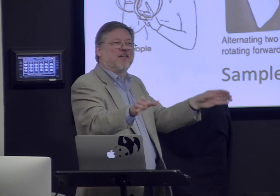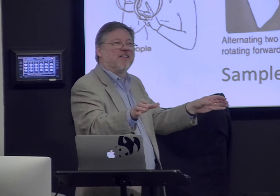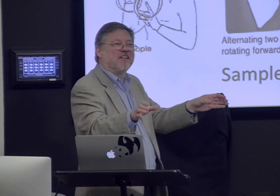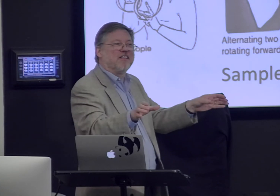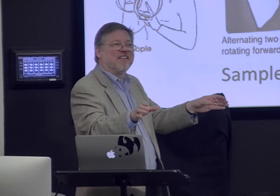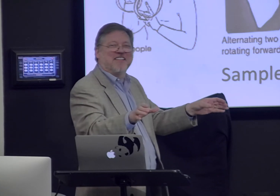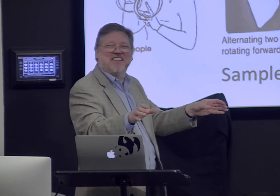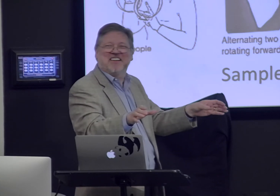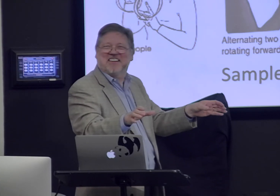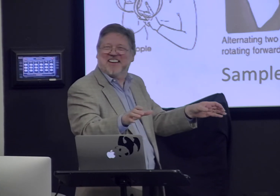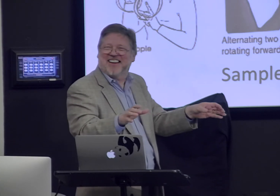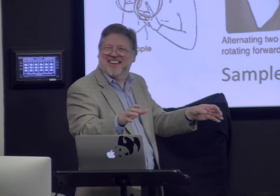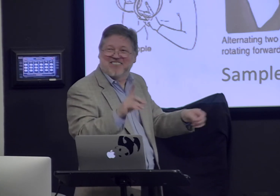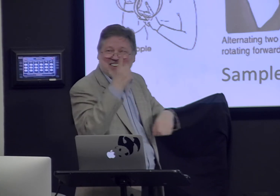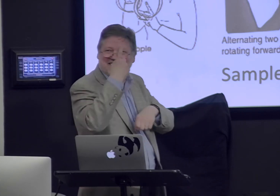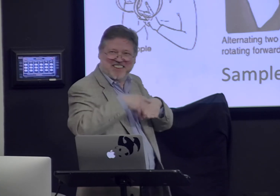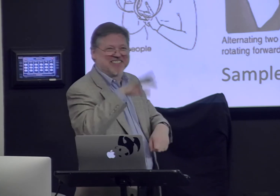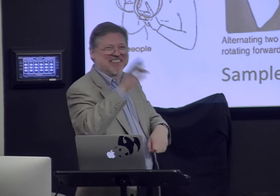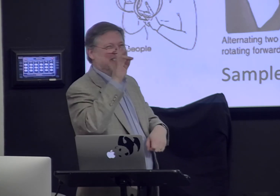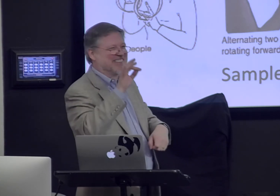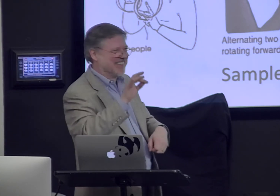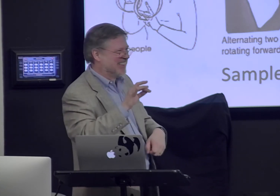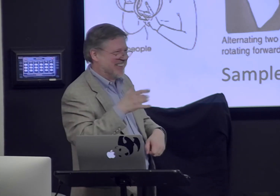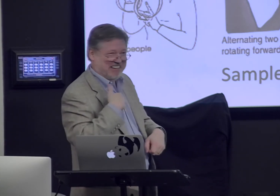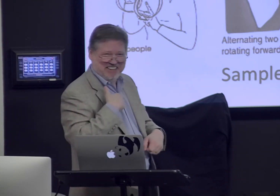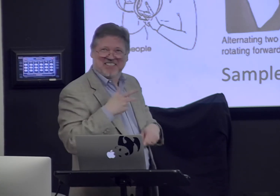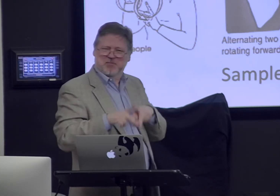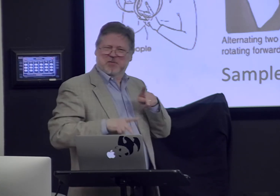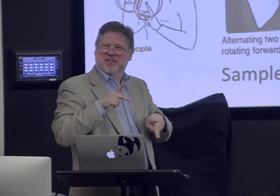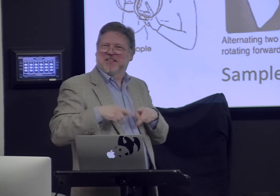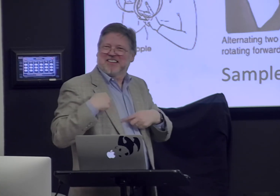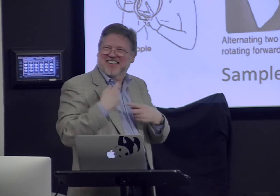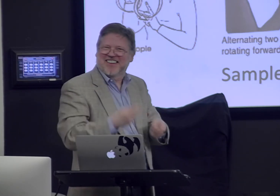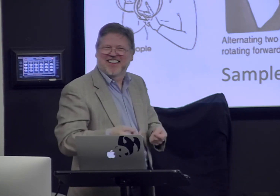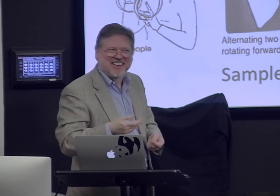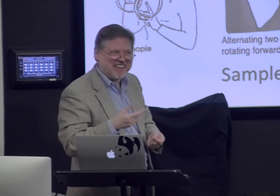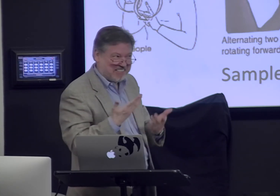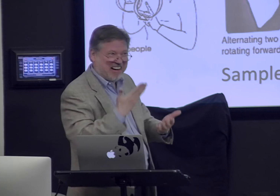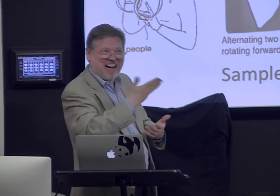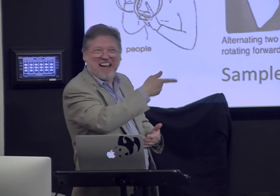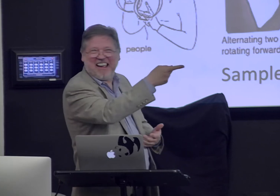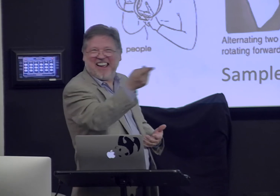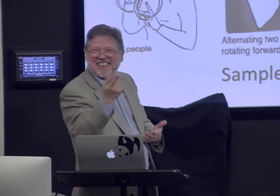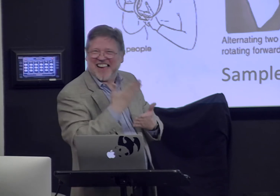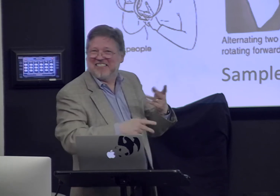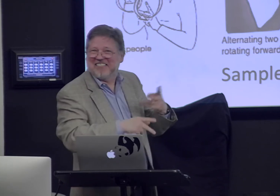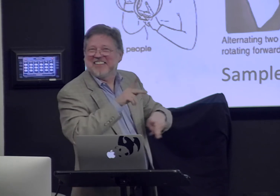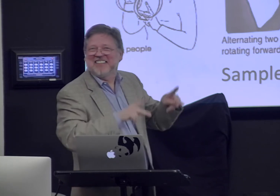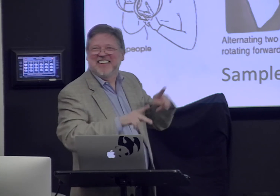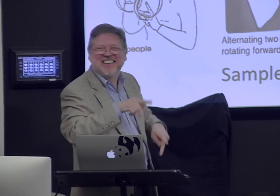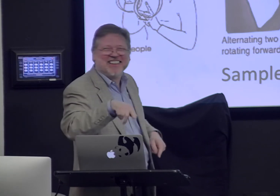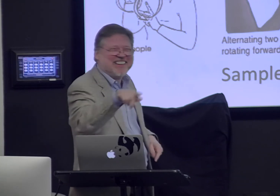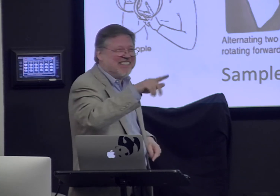for people, we saw that while the hand shape, location, and movement were the same, the direction of the